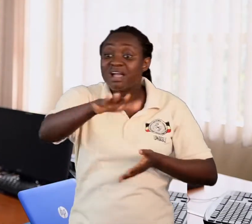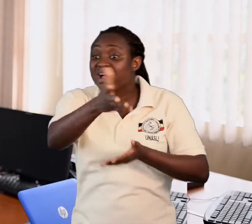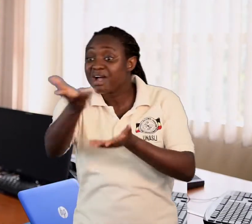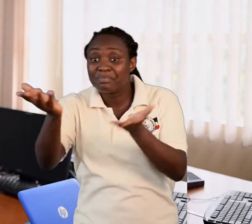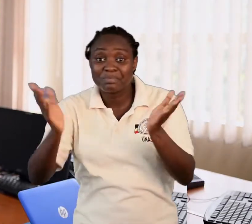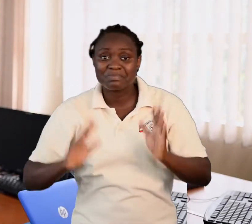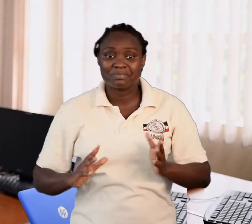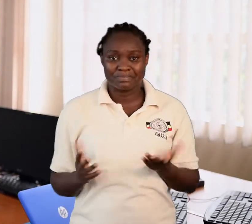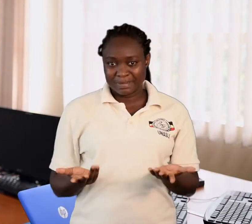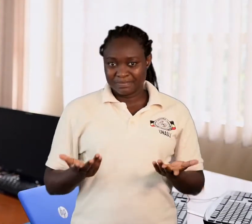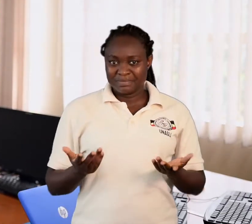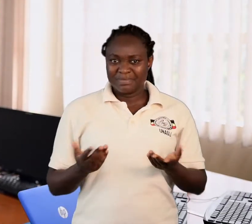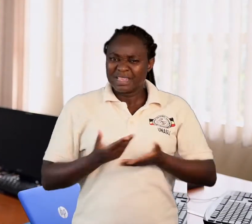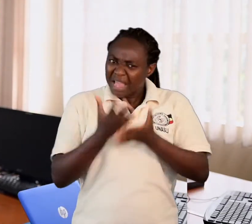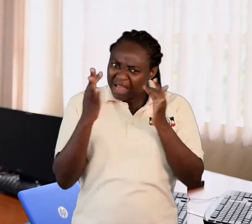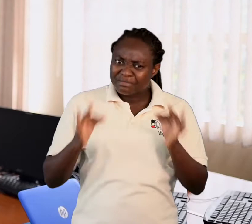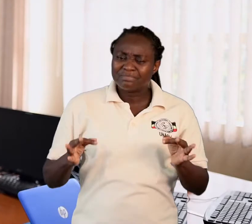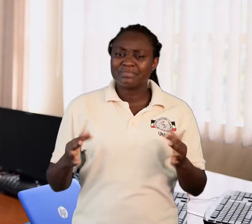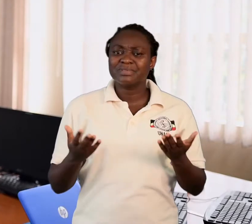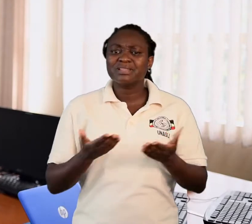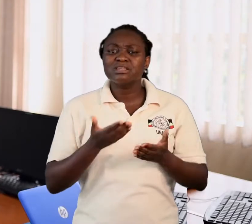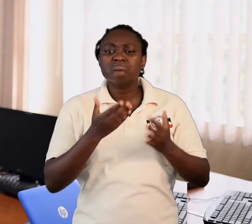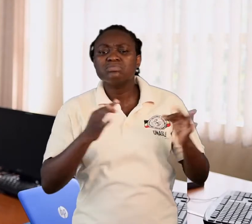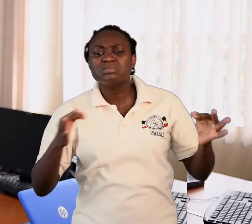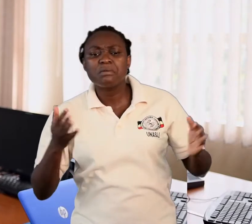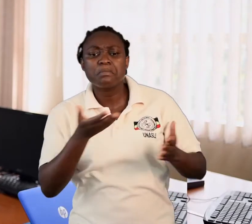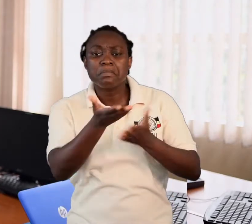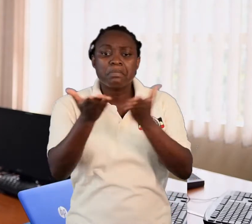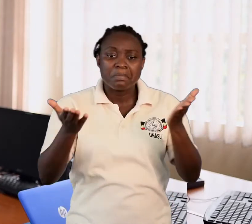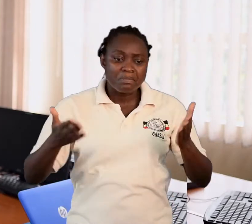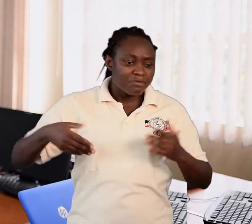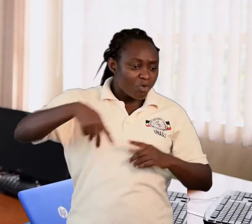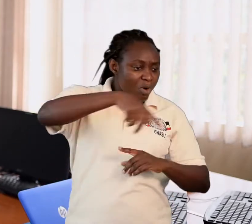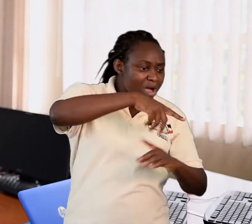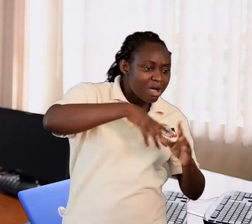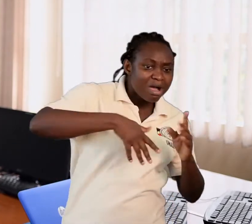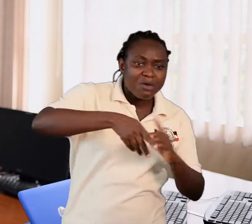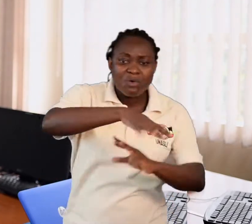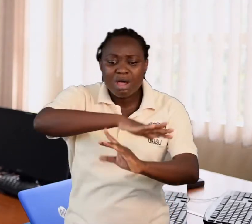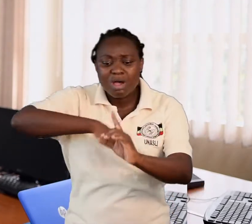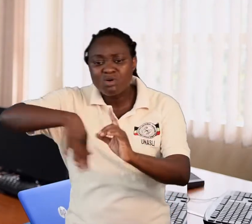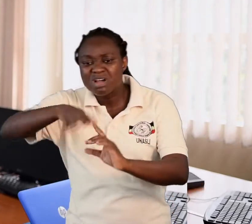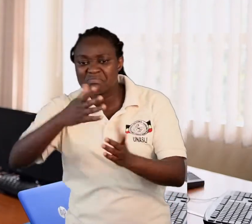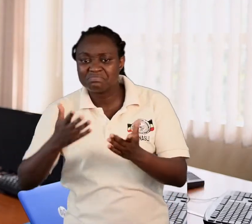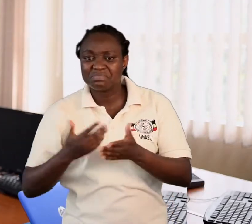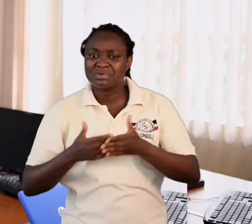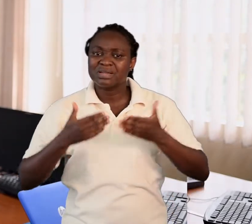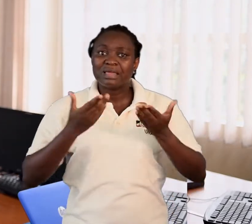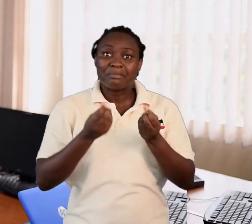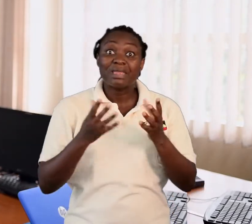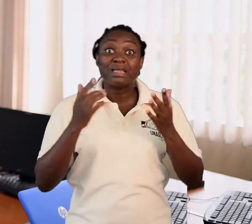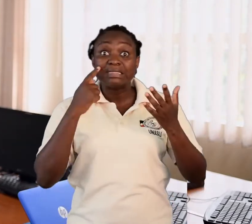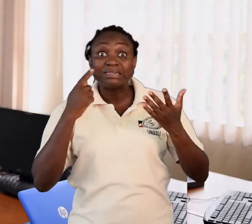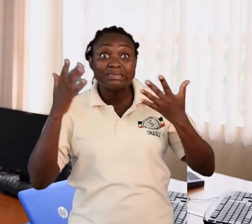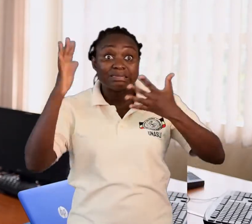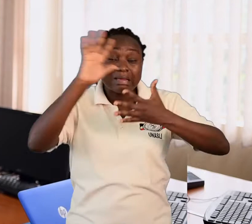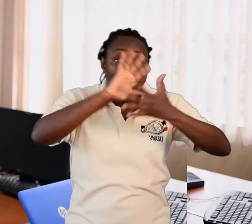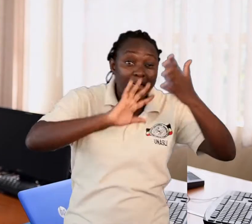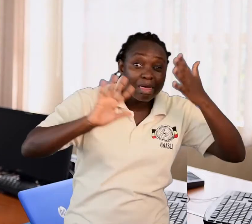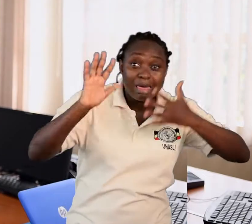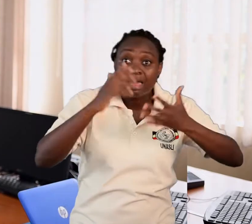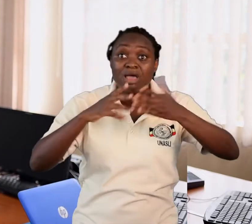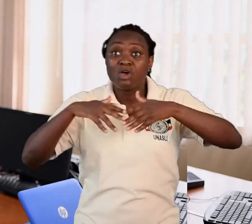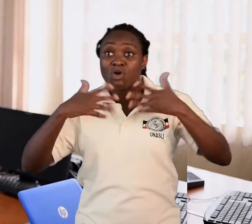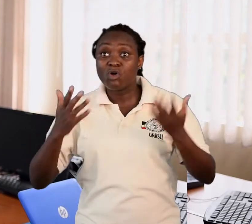All the things surrounding us are either a form of matter or some kind